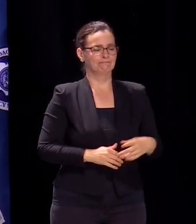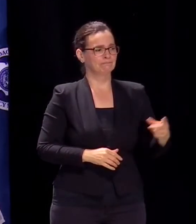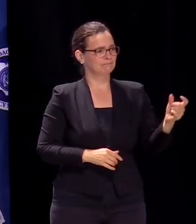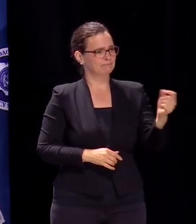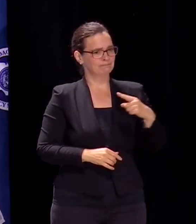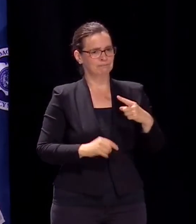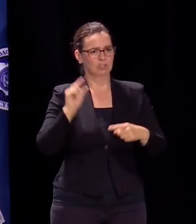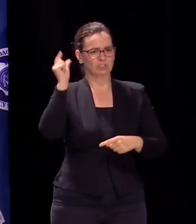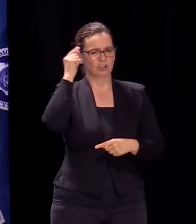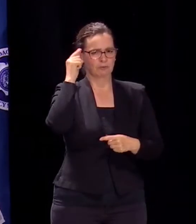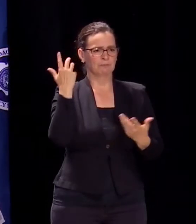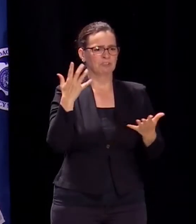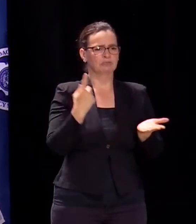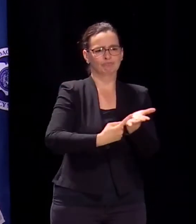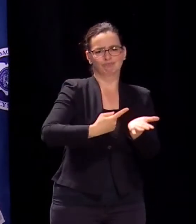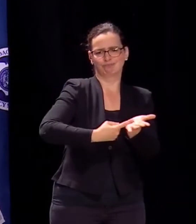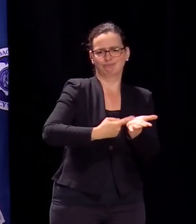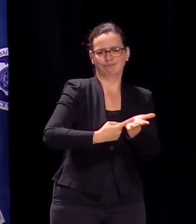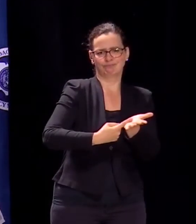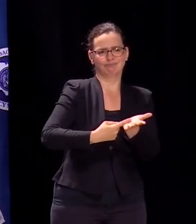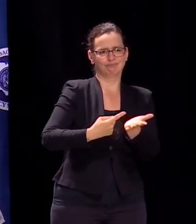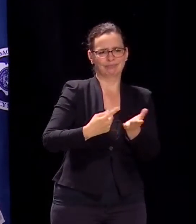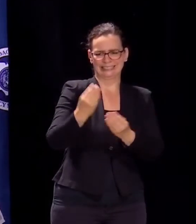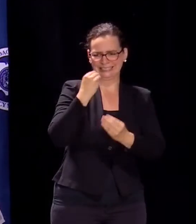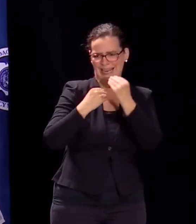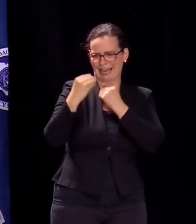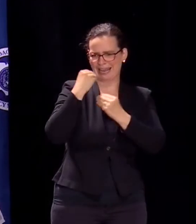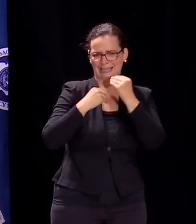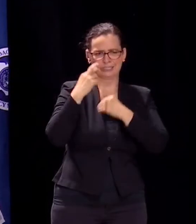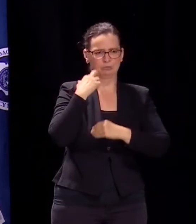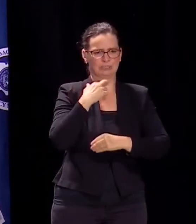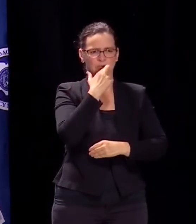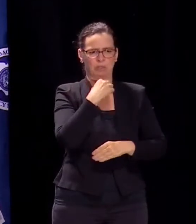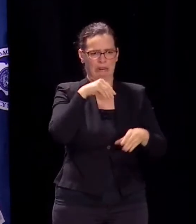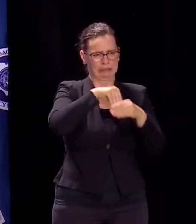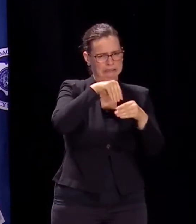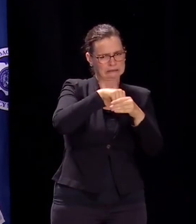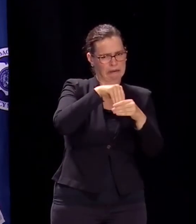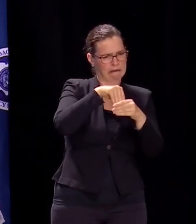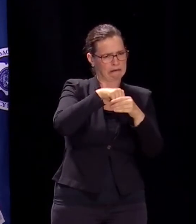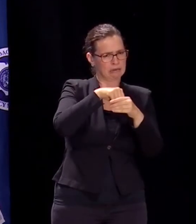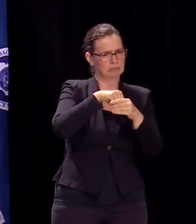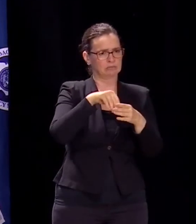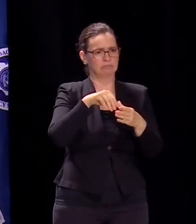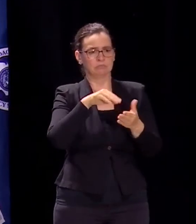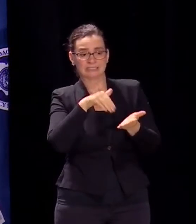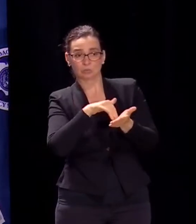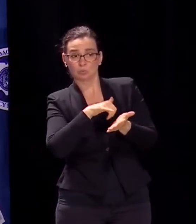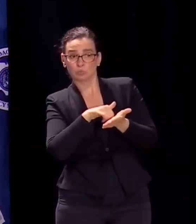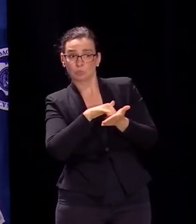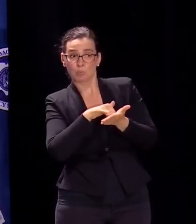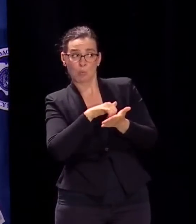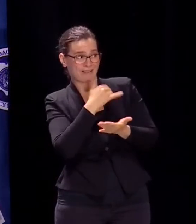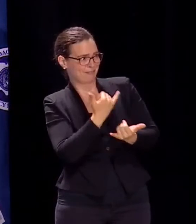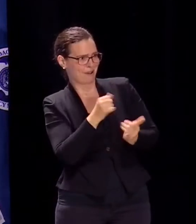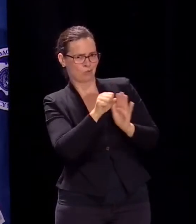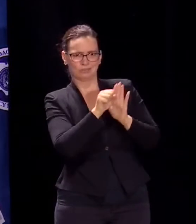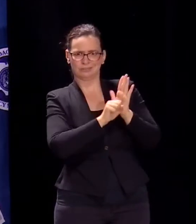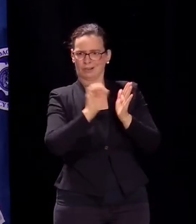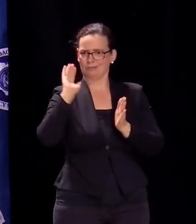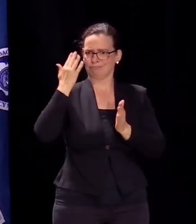New York, do you have any indications that the state is looking again at how that's working here? We've not heard that, Terry,